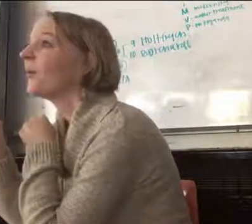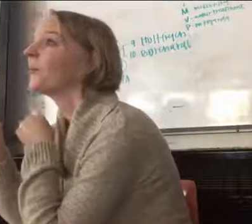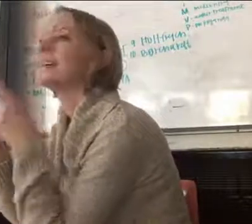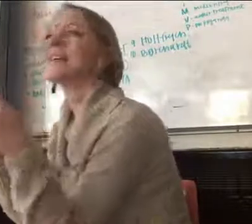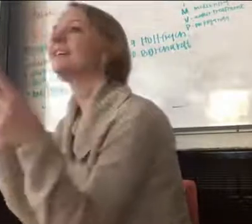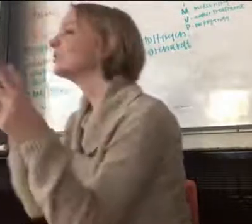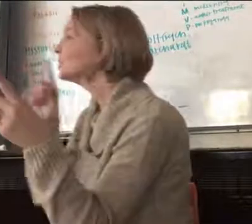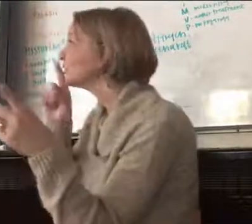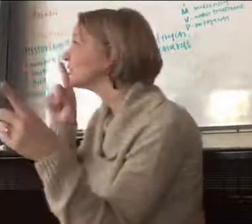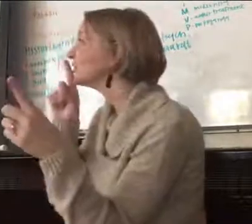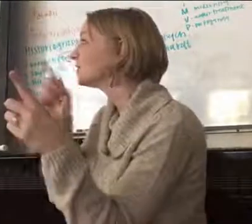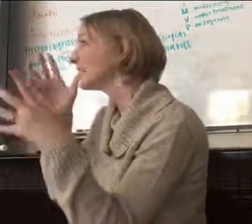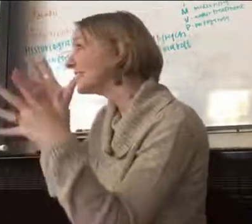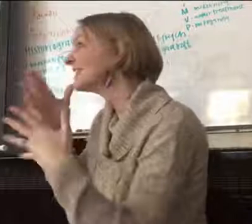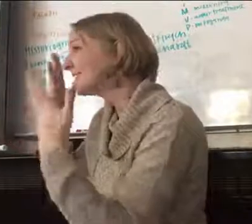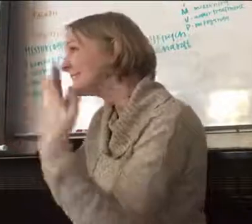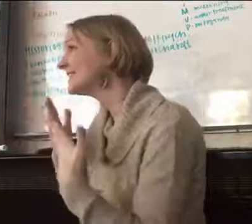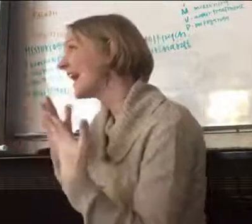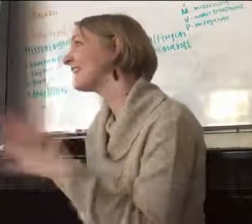Guys, it's sad.